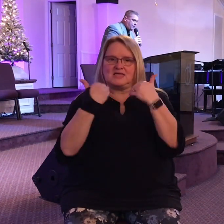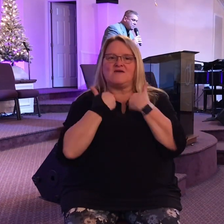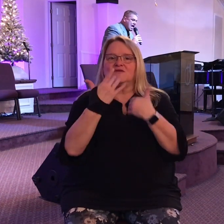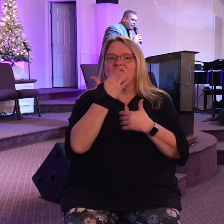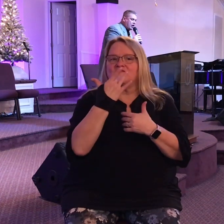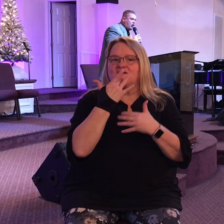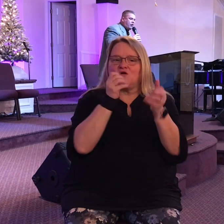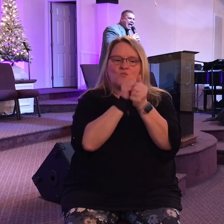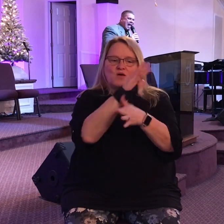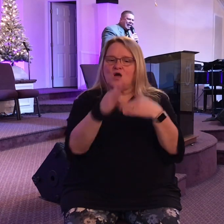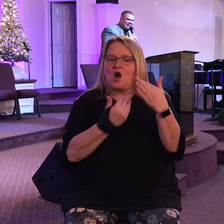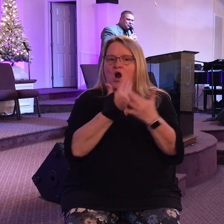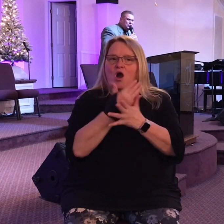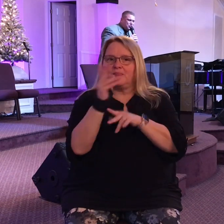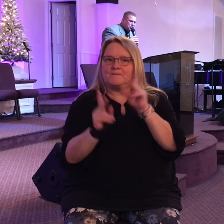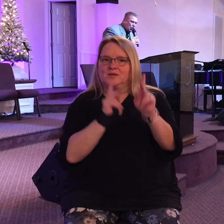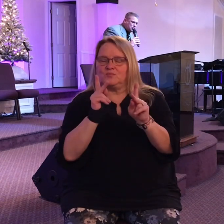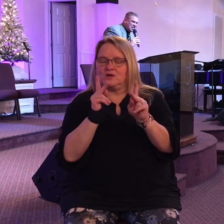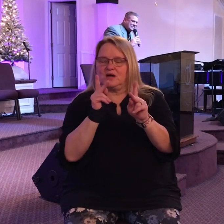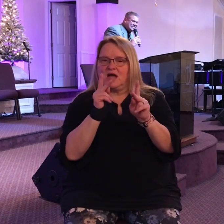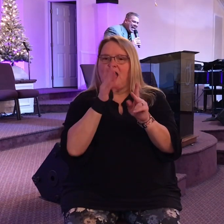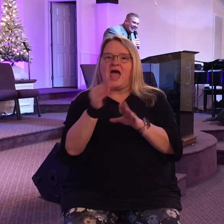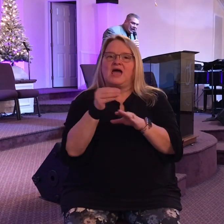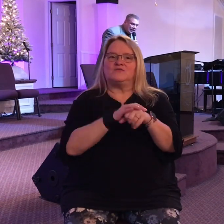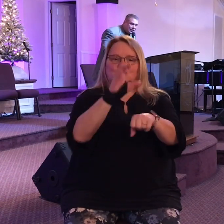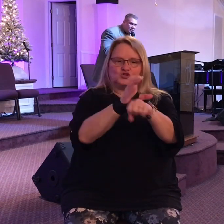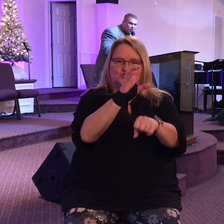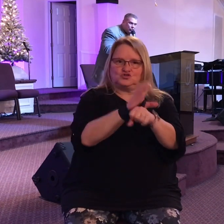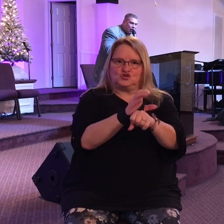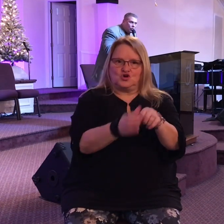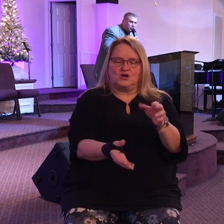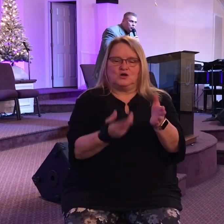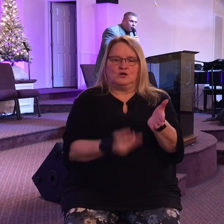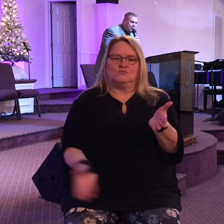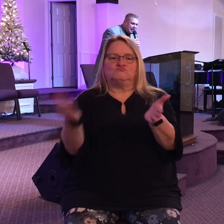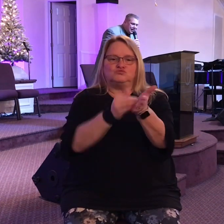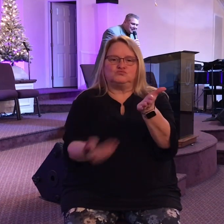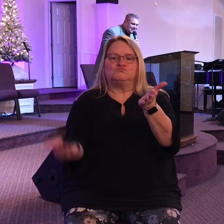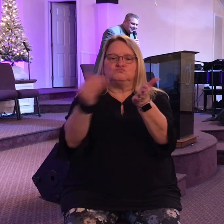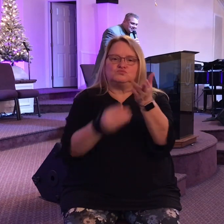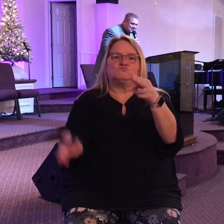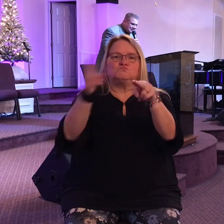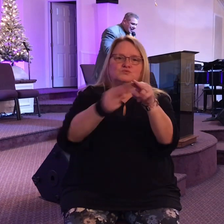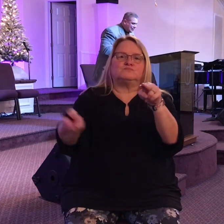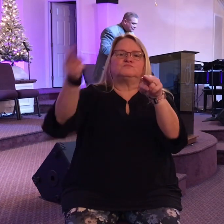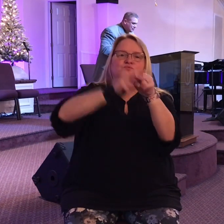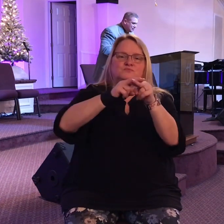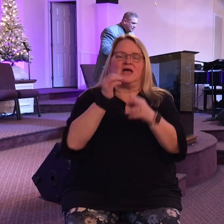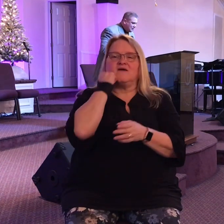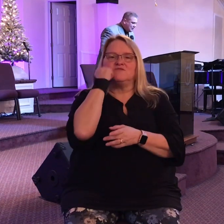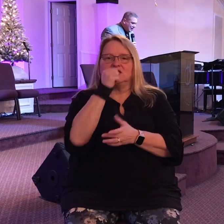the people, and the Lord added to the church daily those who were being